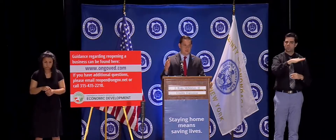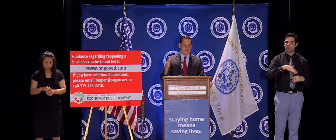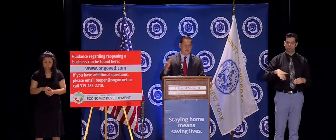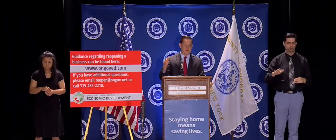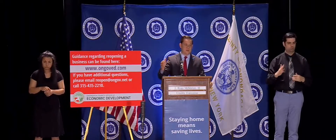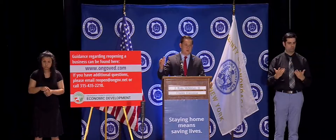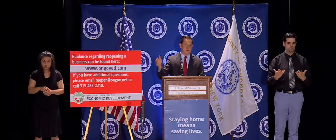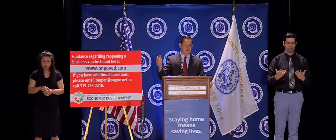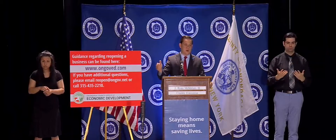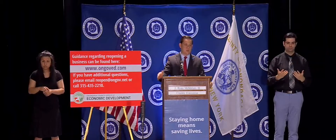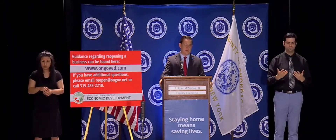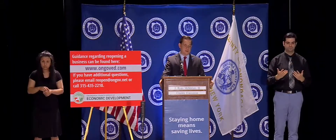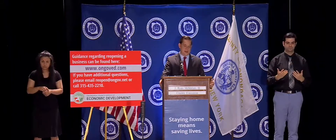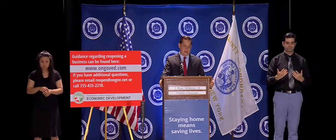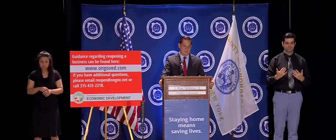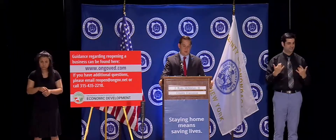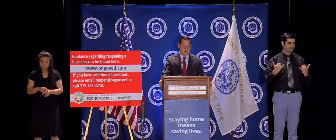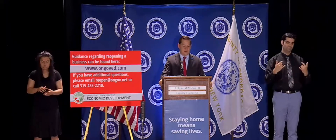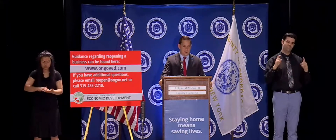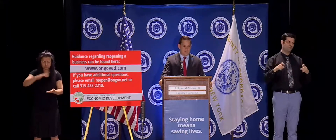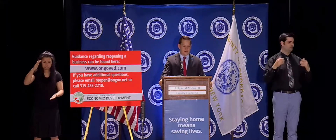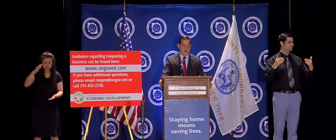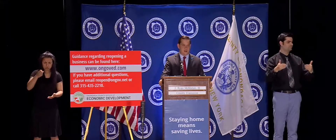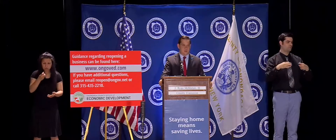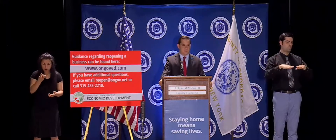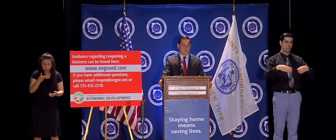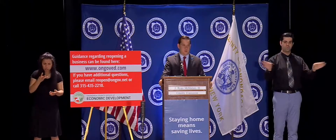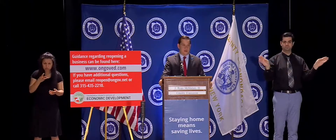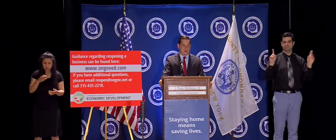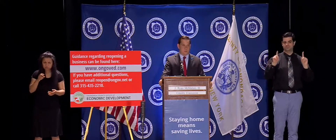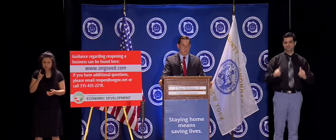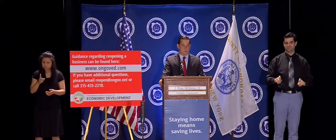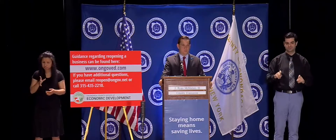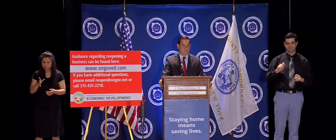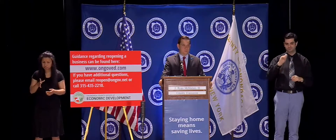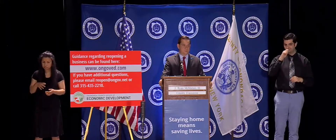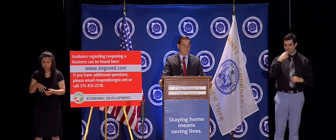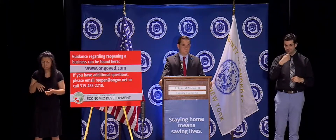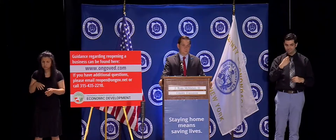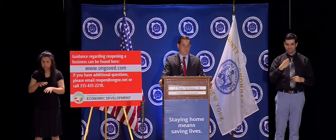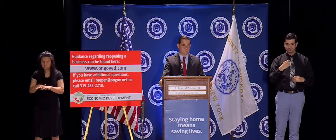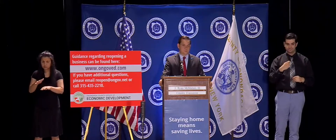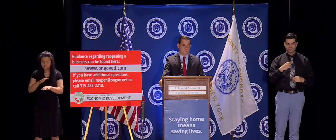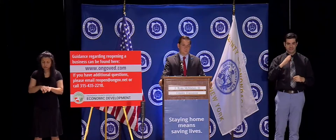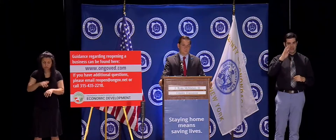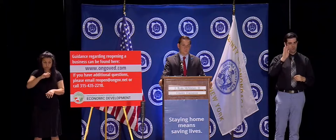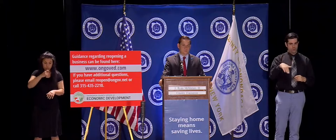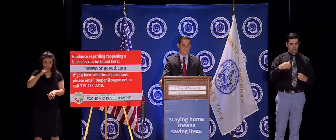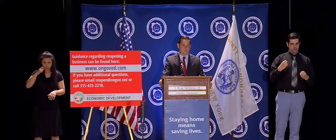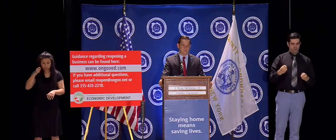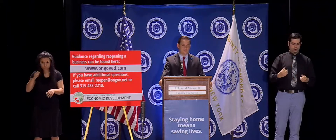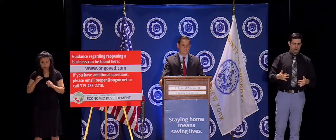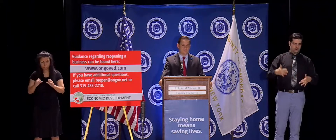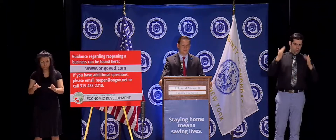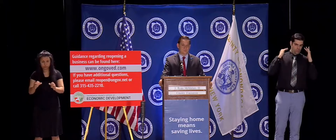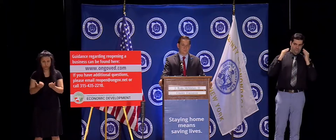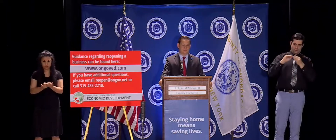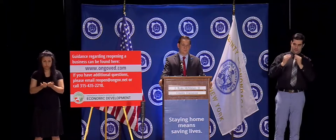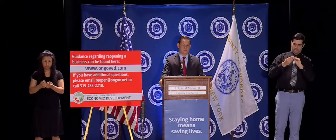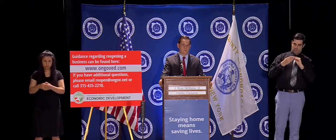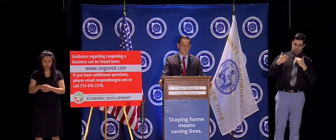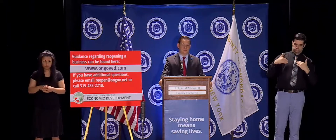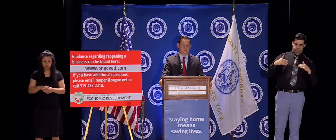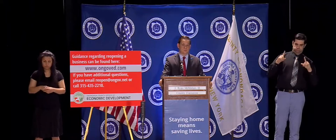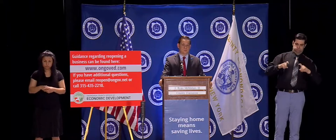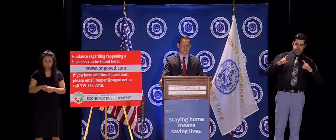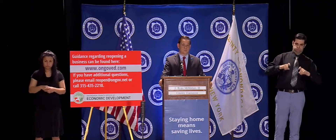as you continue to do this for a long period of time, the data becomes more valuable. Is the health department still interested in those